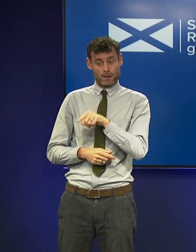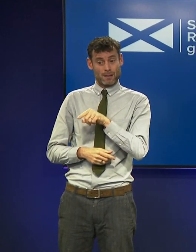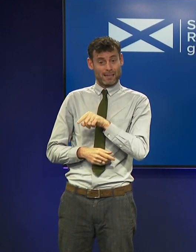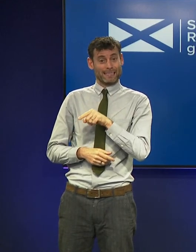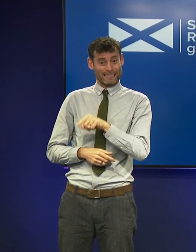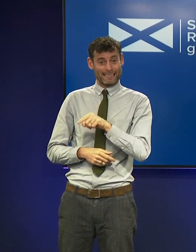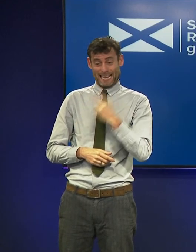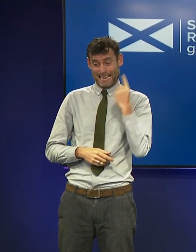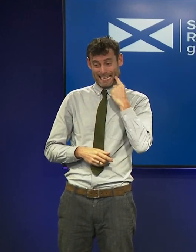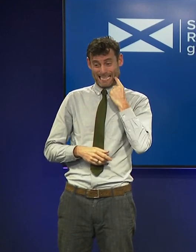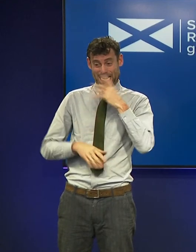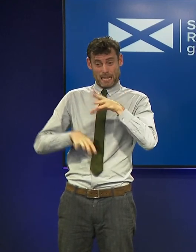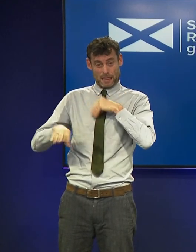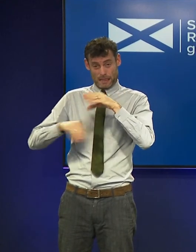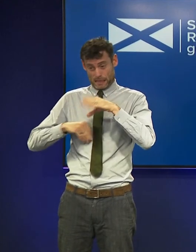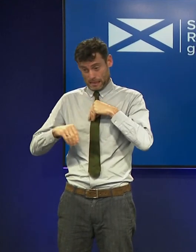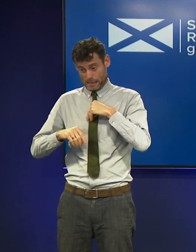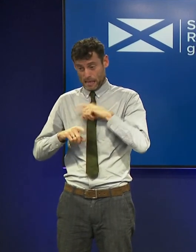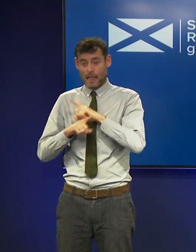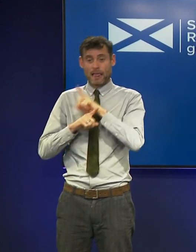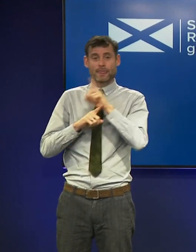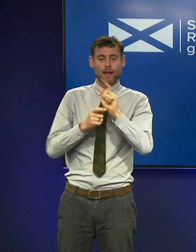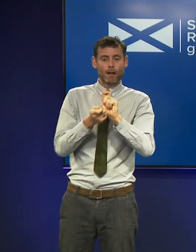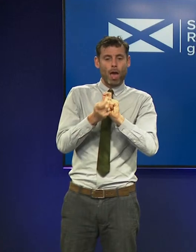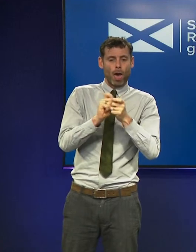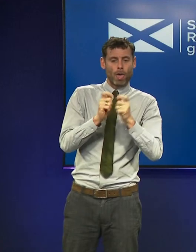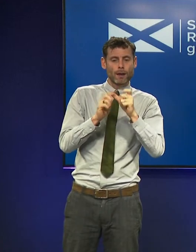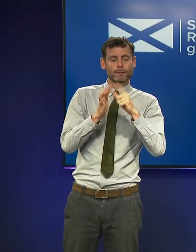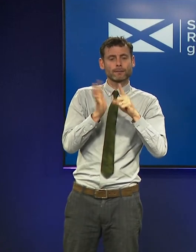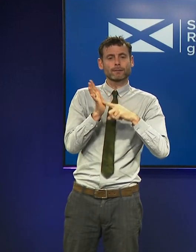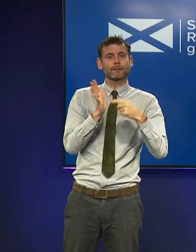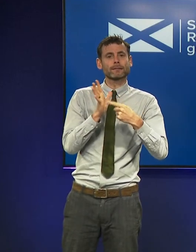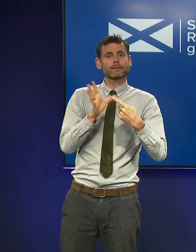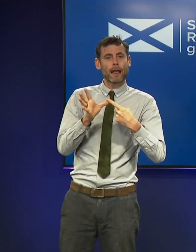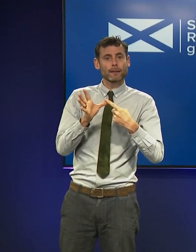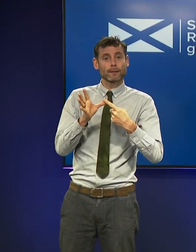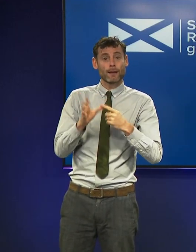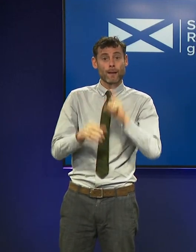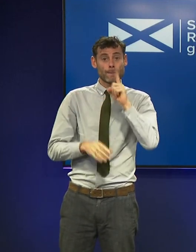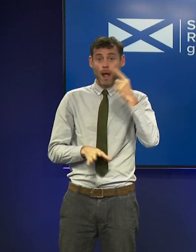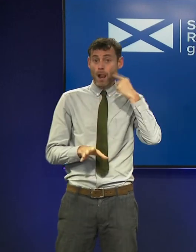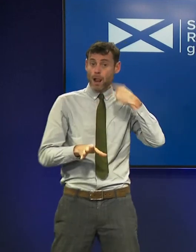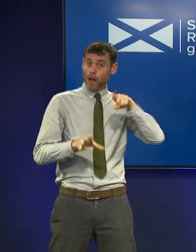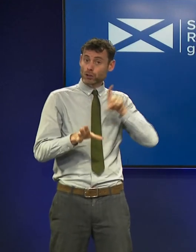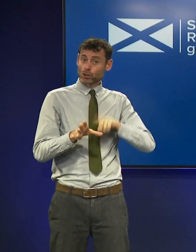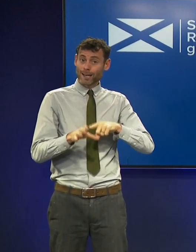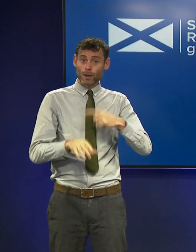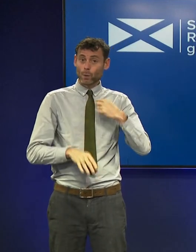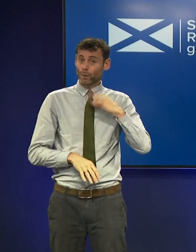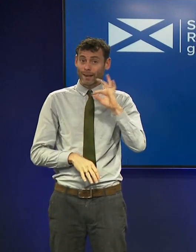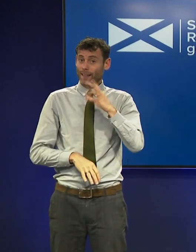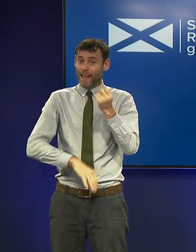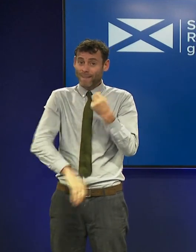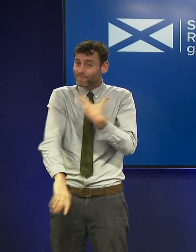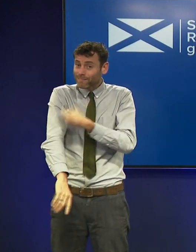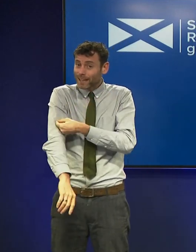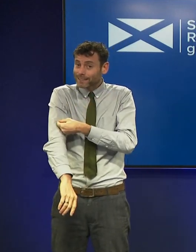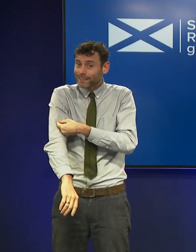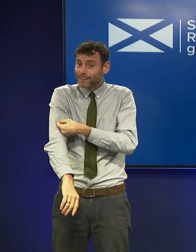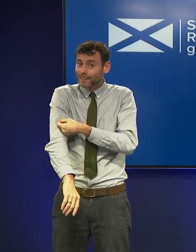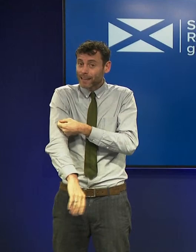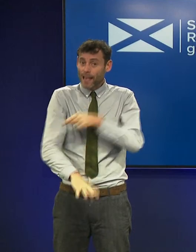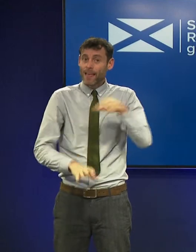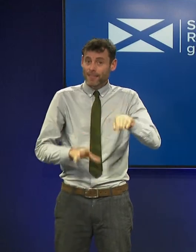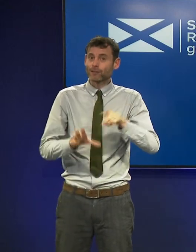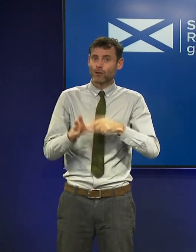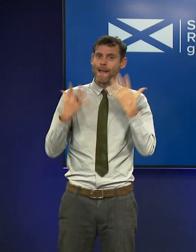had gone before, and then of course later came Delta, but this time last year we didn't have vaccination. We're in a much stronger position, and